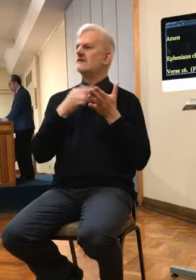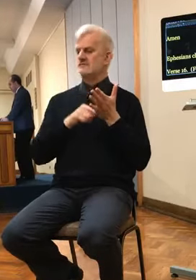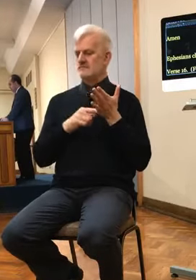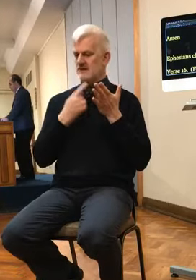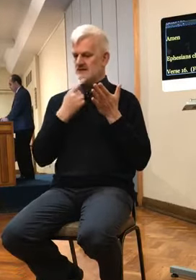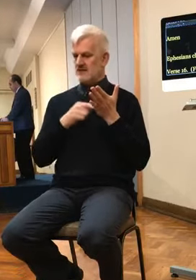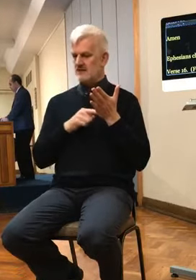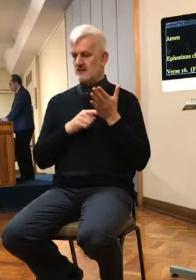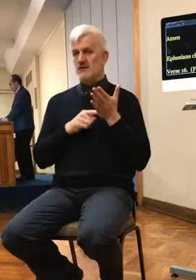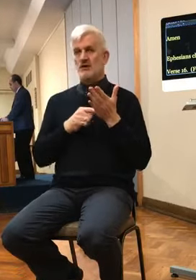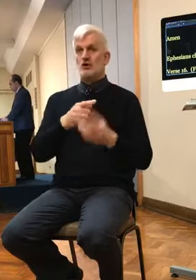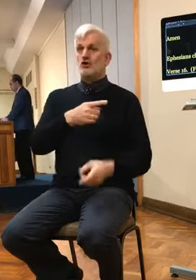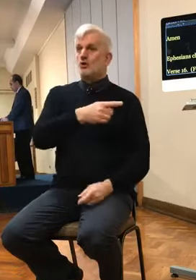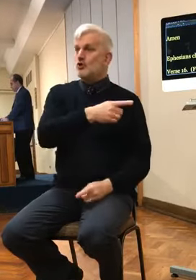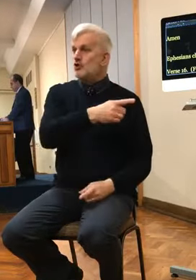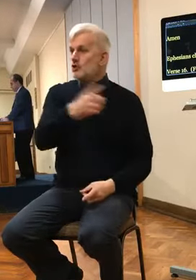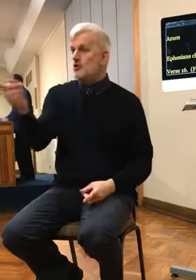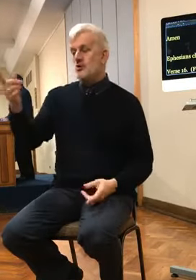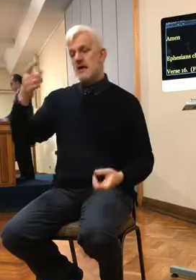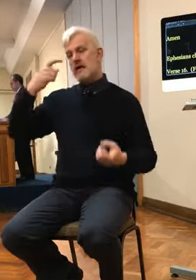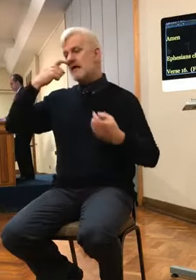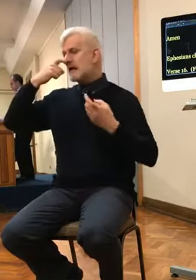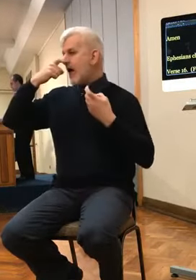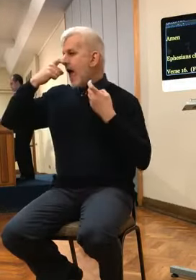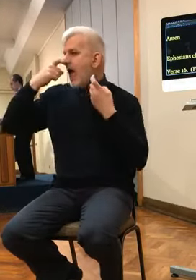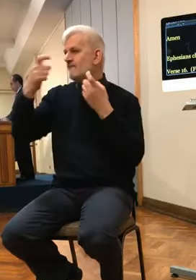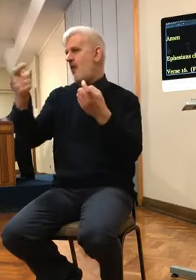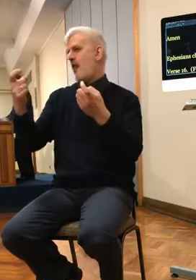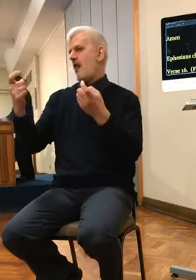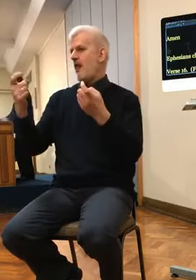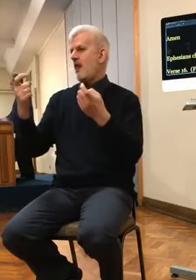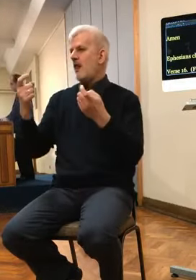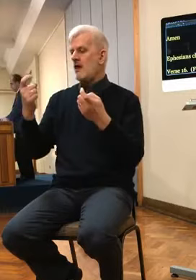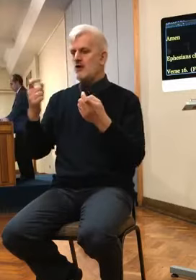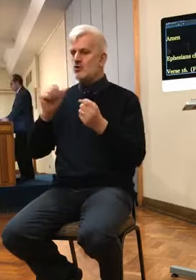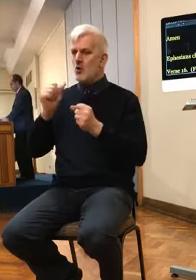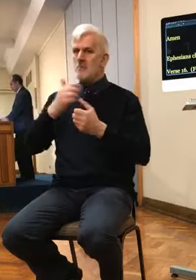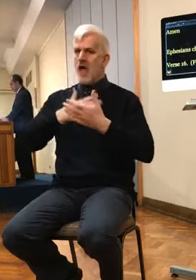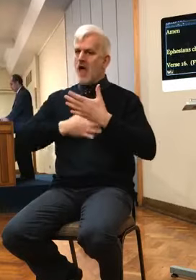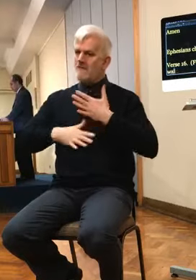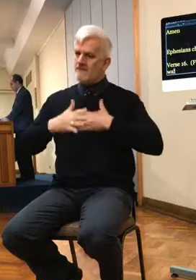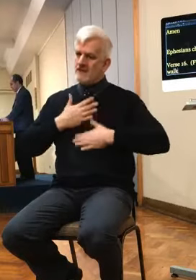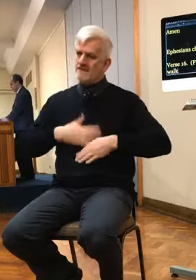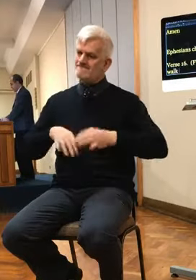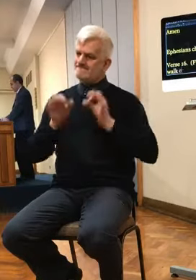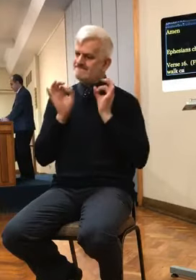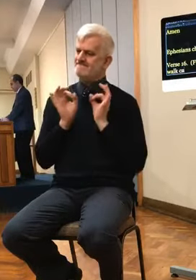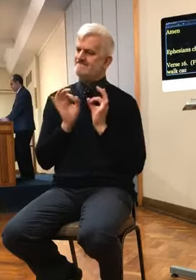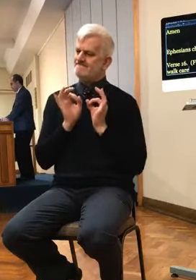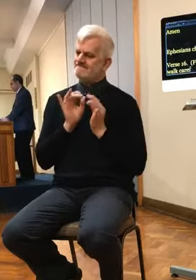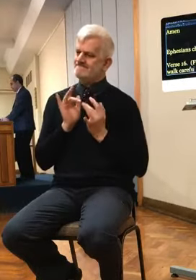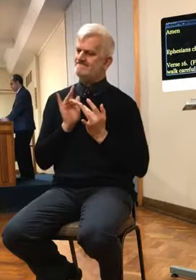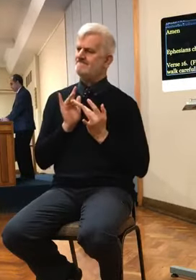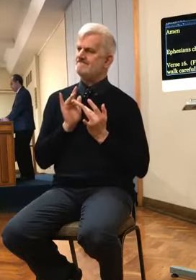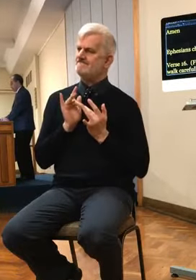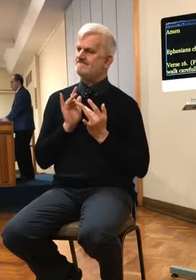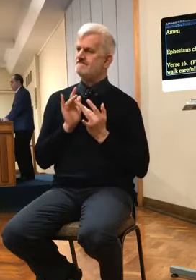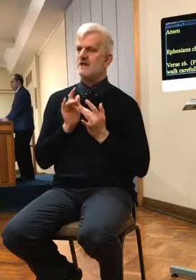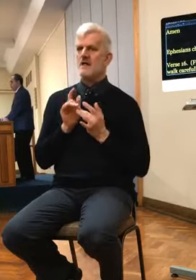See then that ye walk circumspectly, not as fools, but as wise. And verse